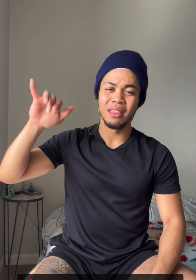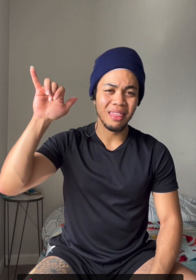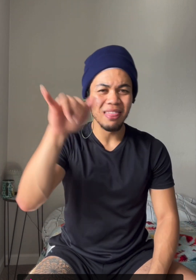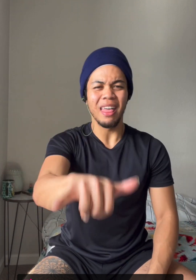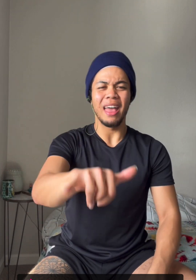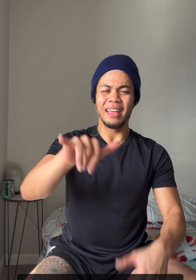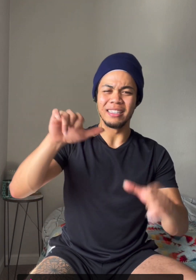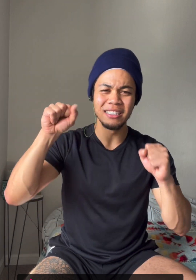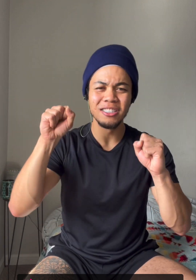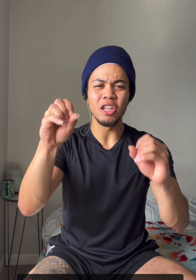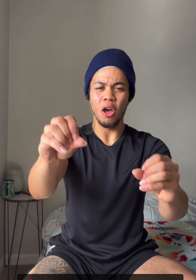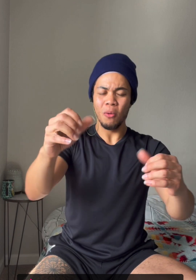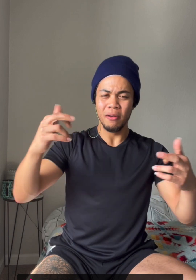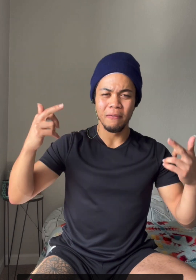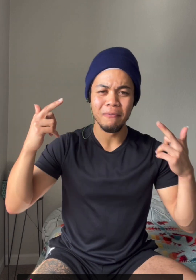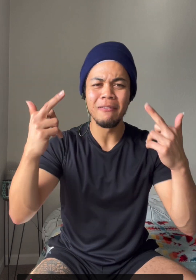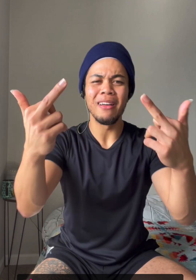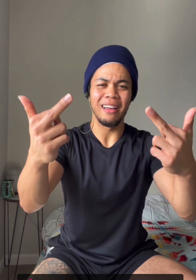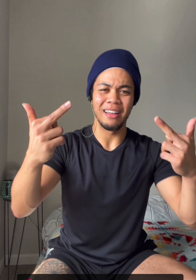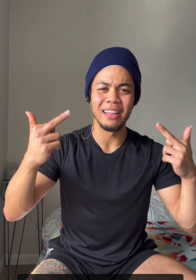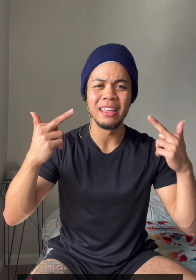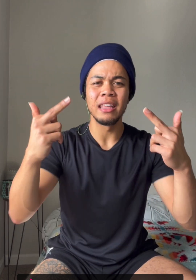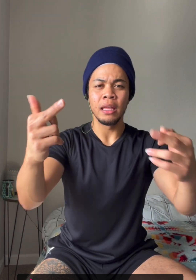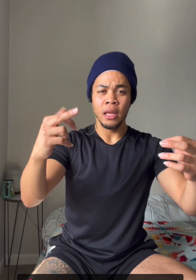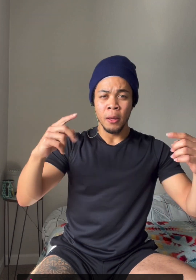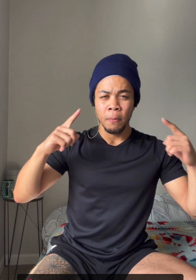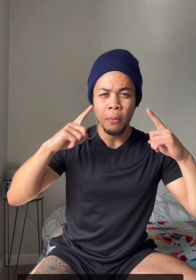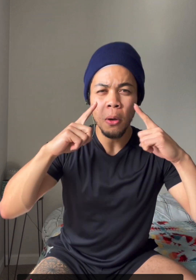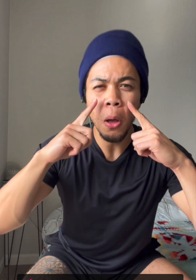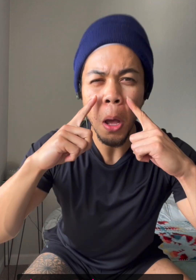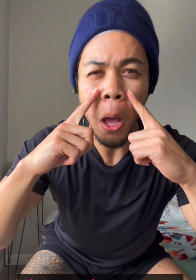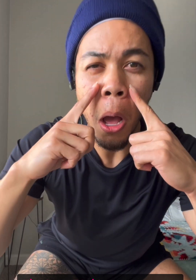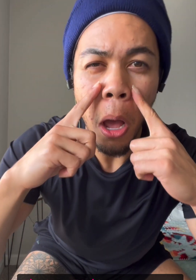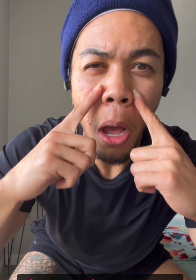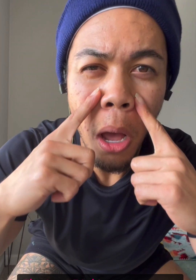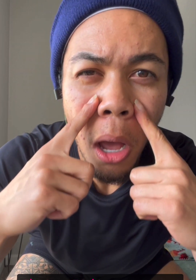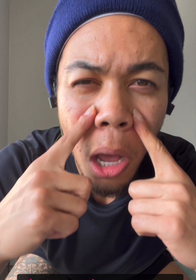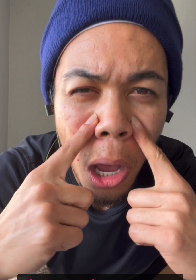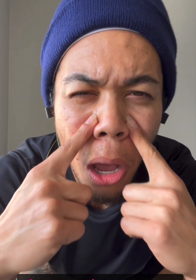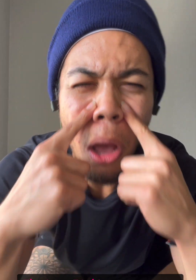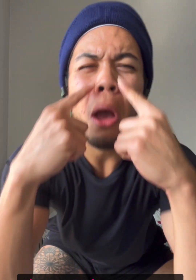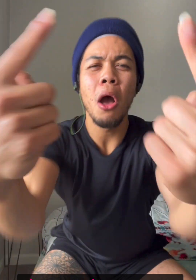That's so fucking boring